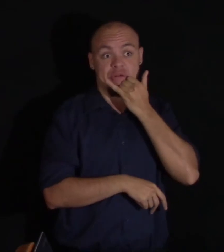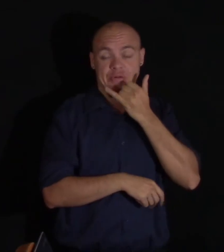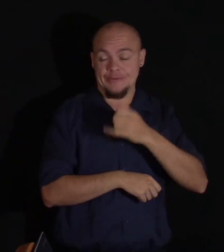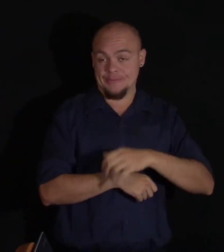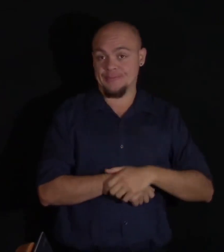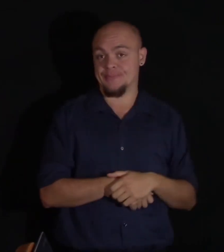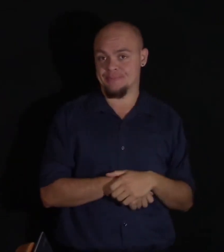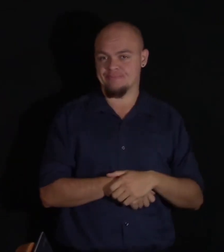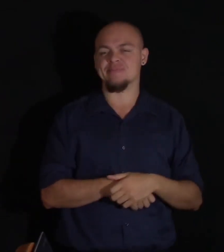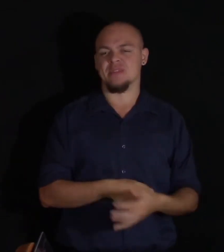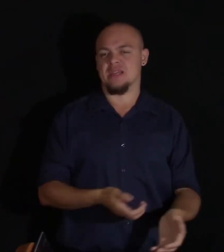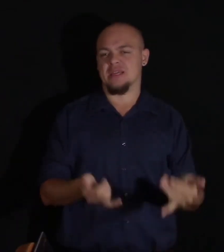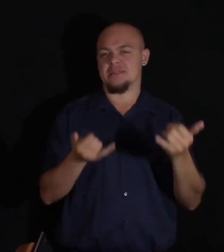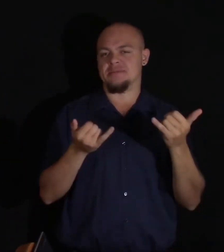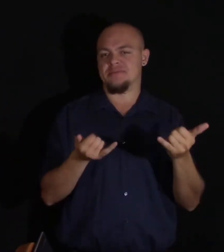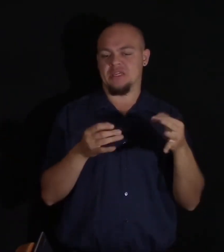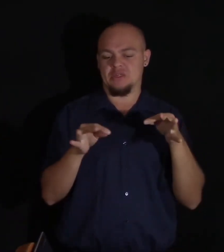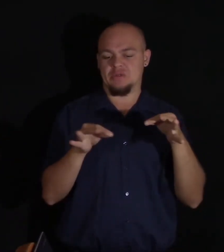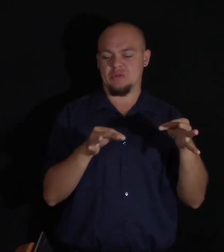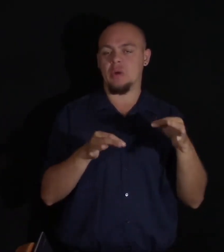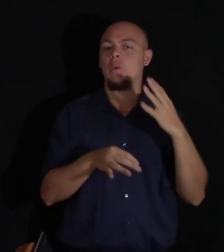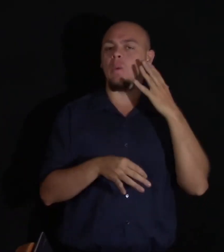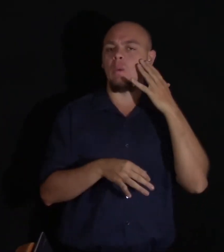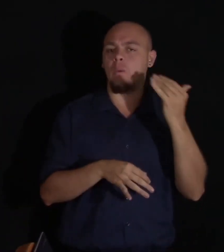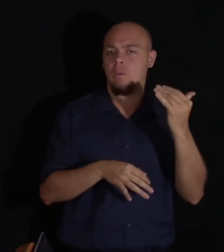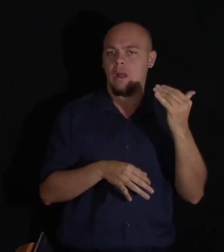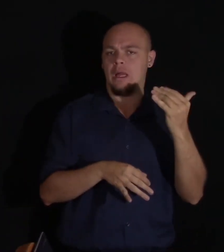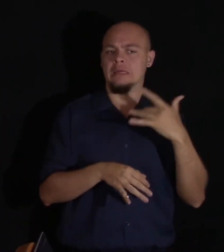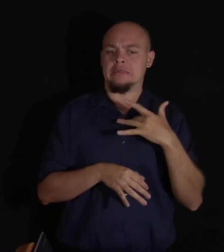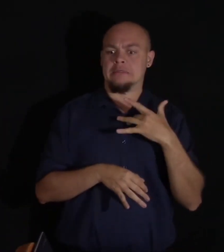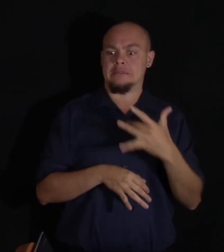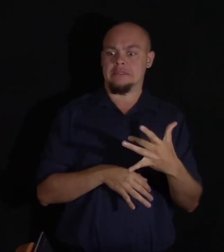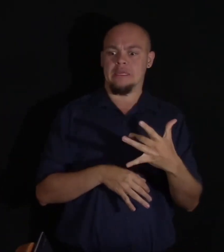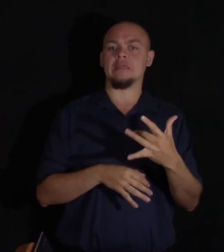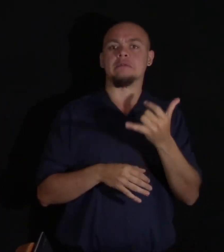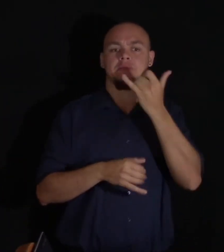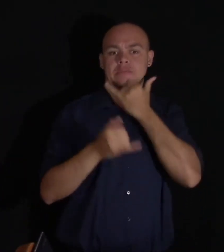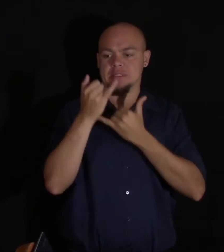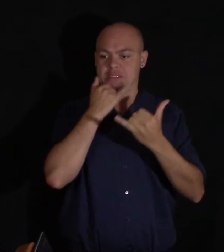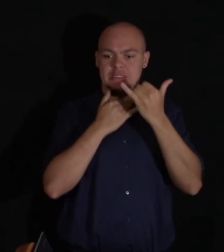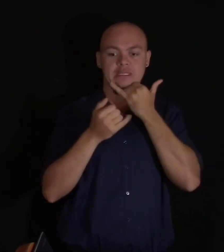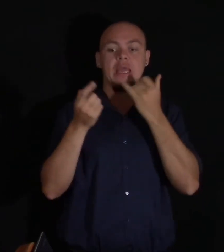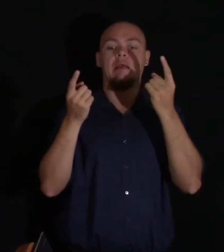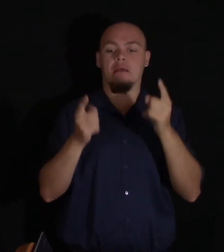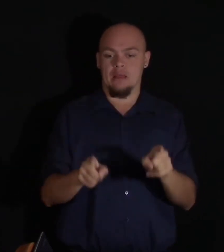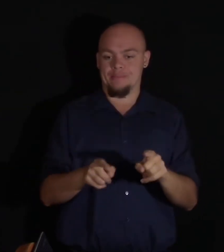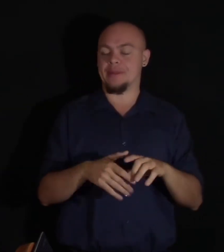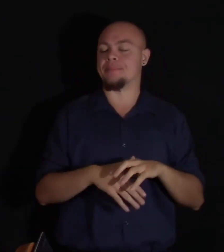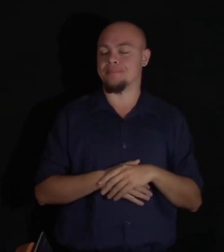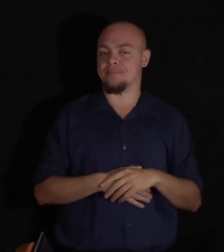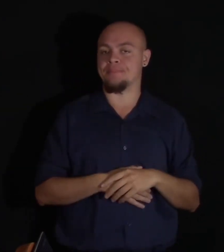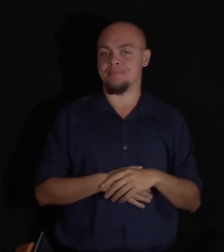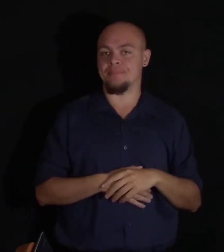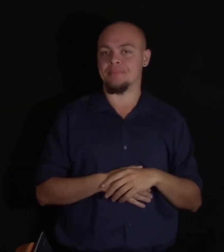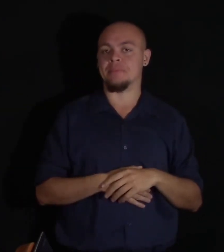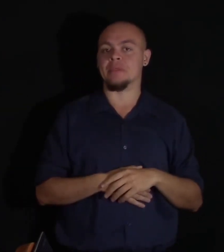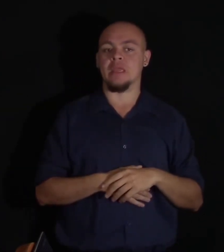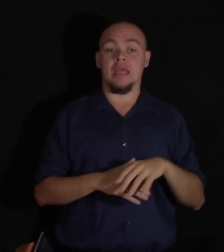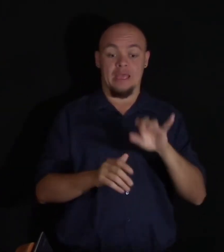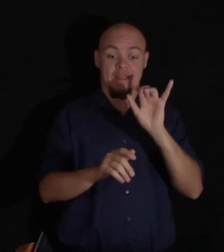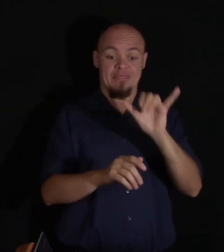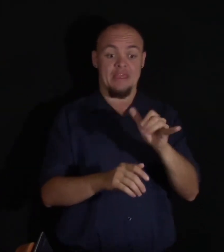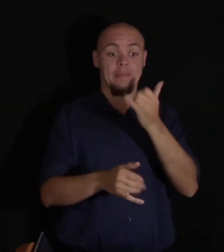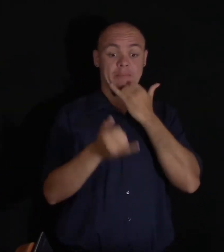Today, I'm going to talk about why we are likely to make such mistakes in our judgment and how we can avoid making